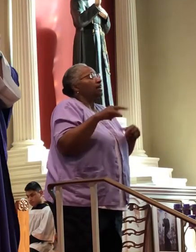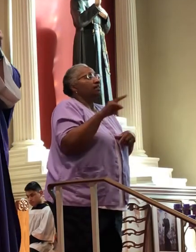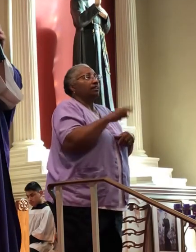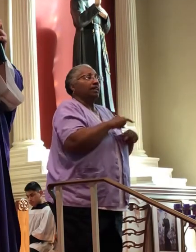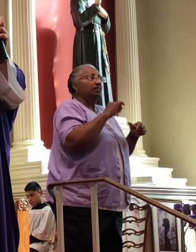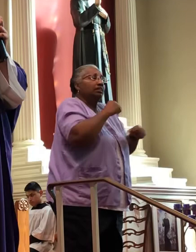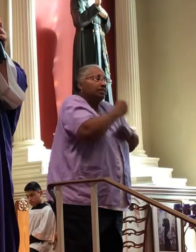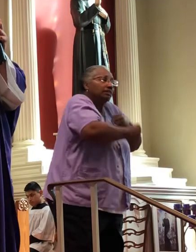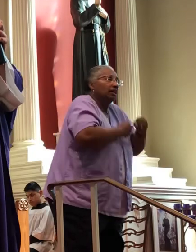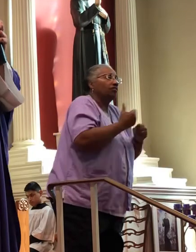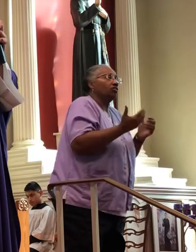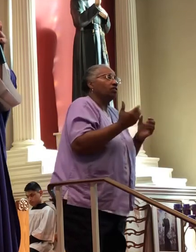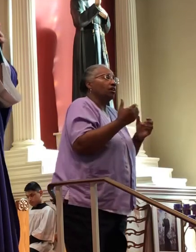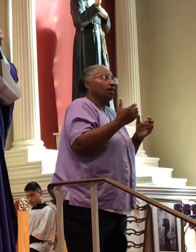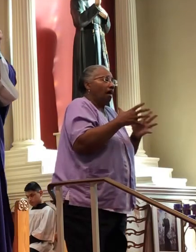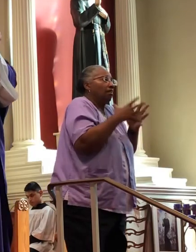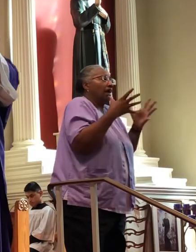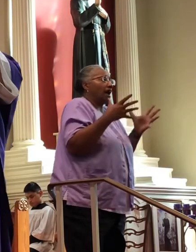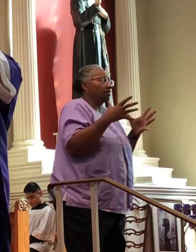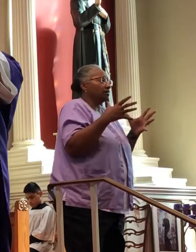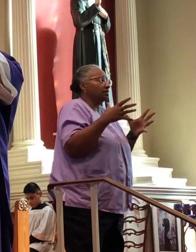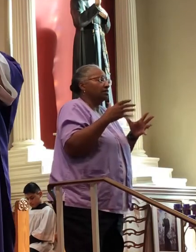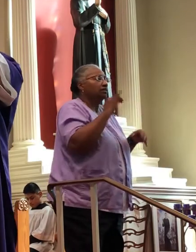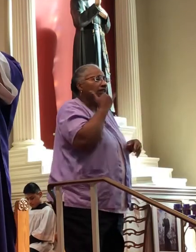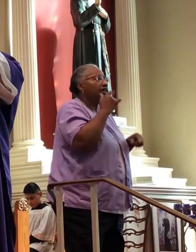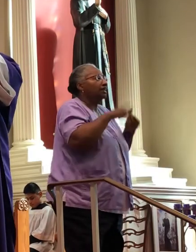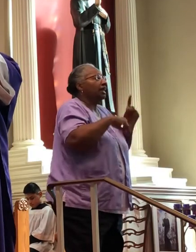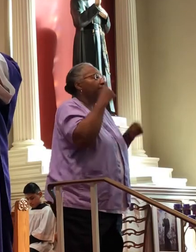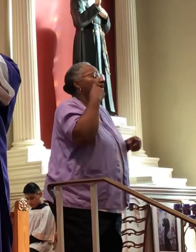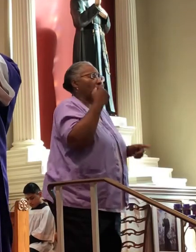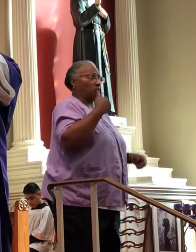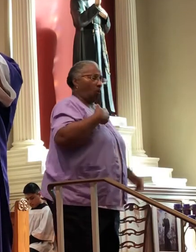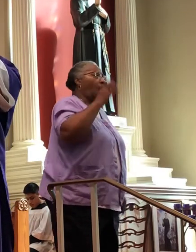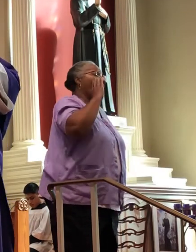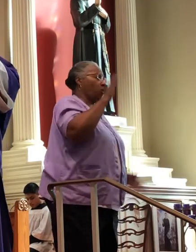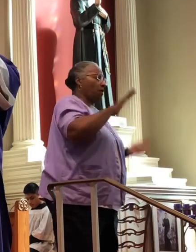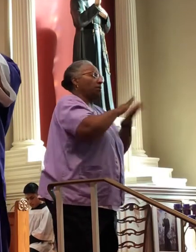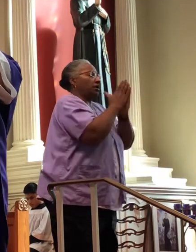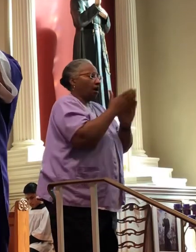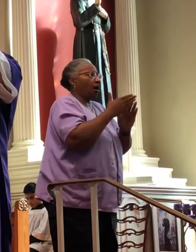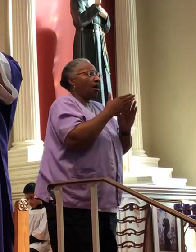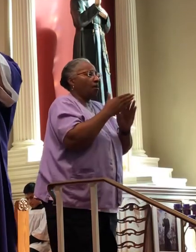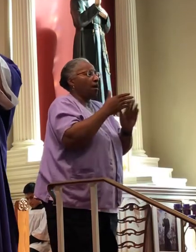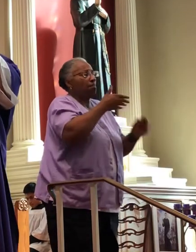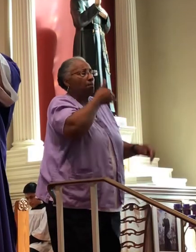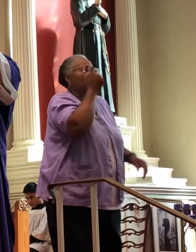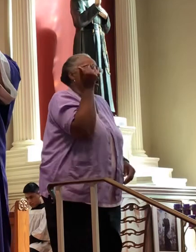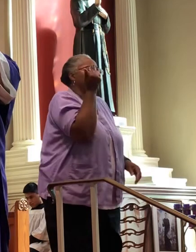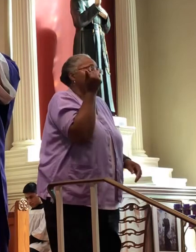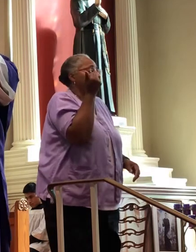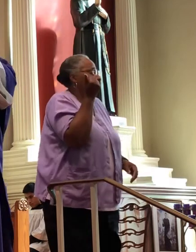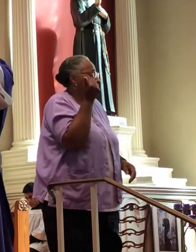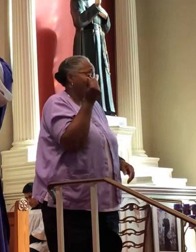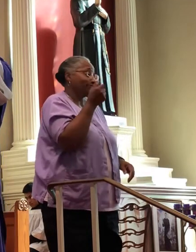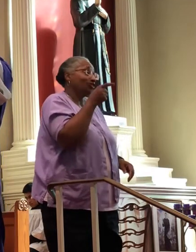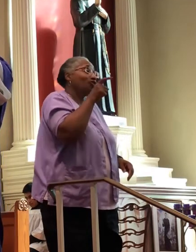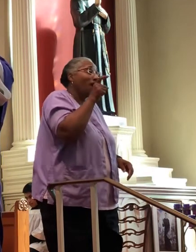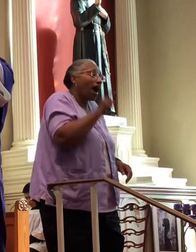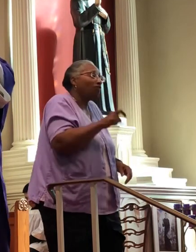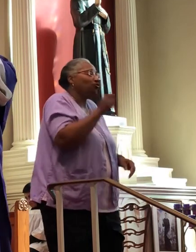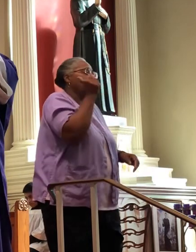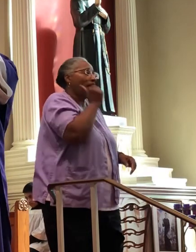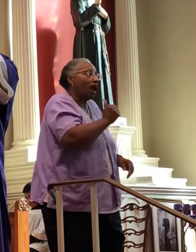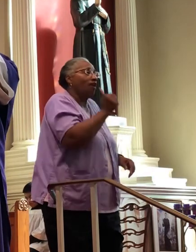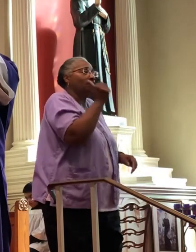sudden think you're going to be the greatest because you think so. It's not going to happen like that. It takes that daily effort